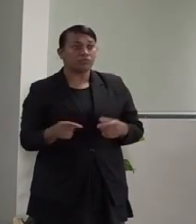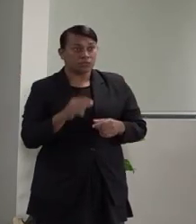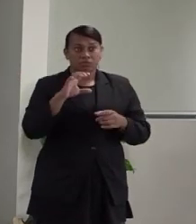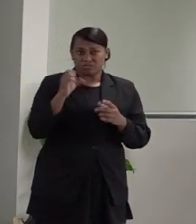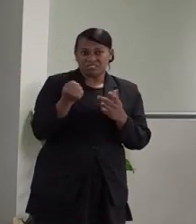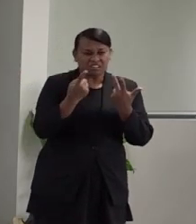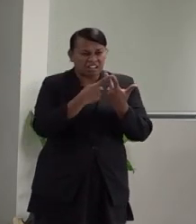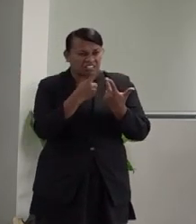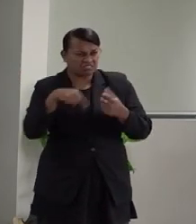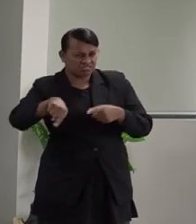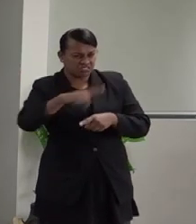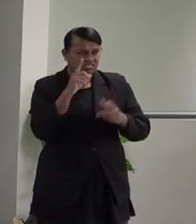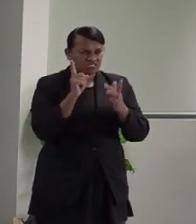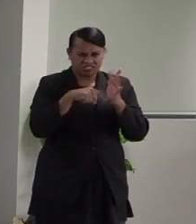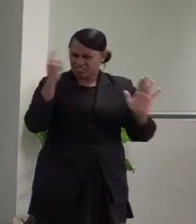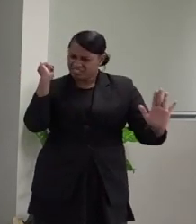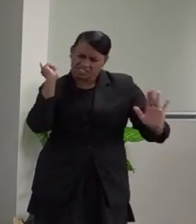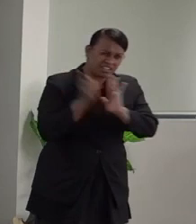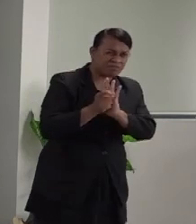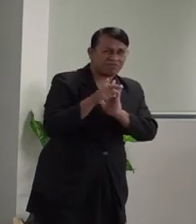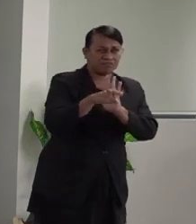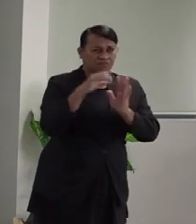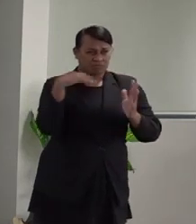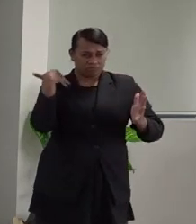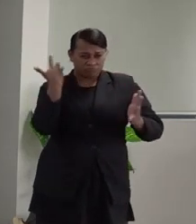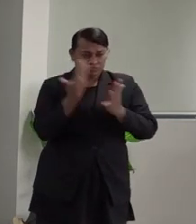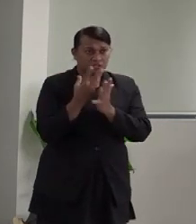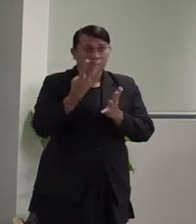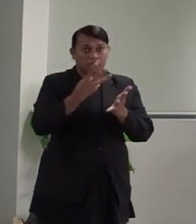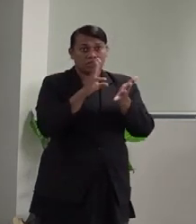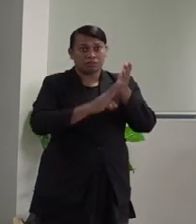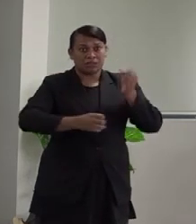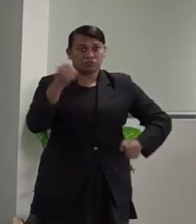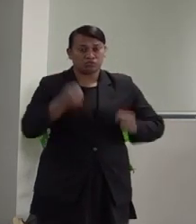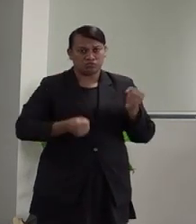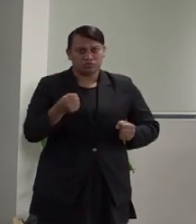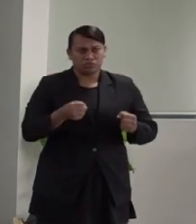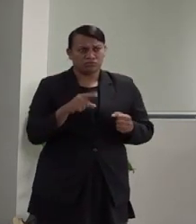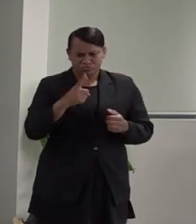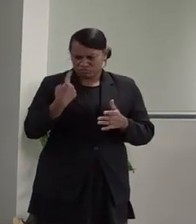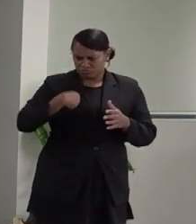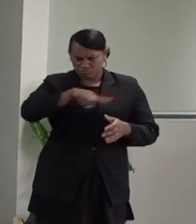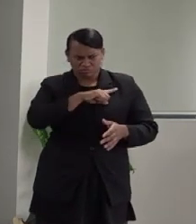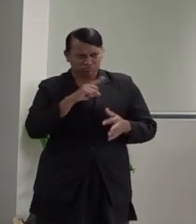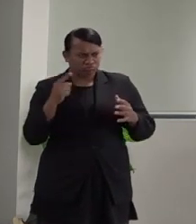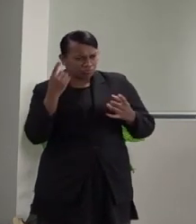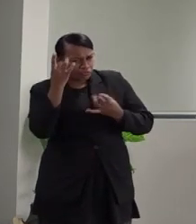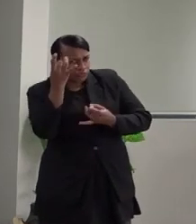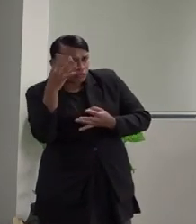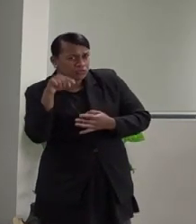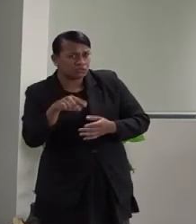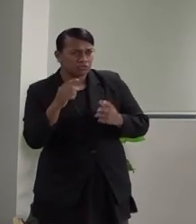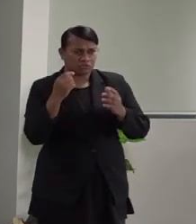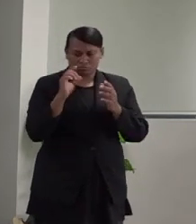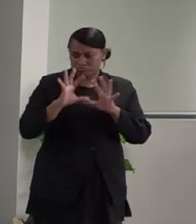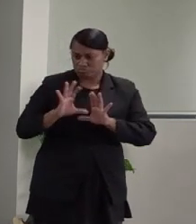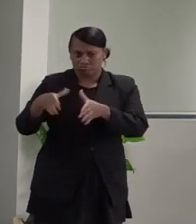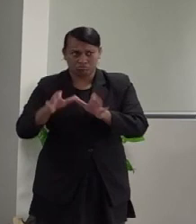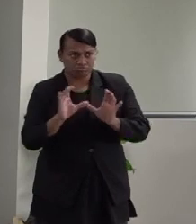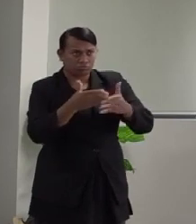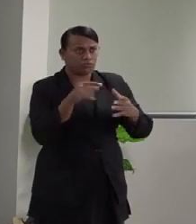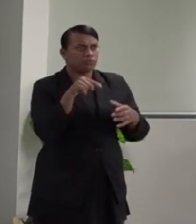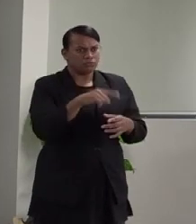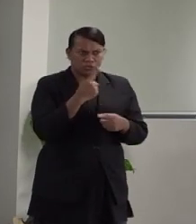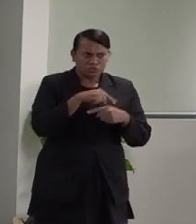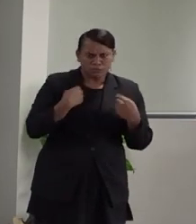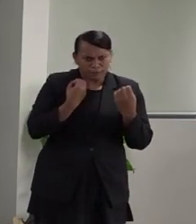diagnosed, the 19th of March. They were each instructed to immediately alert our medical teams if